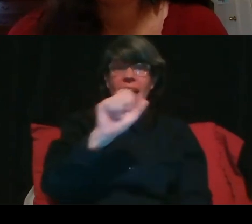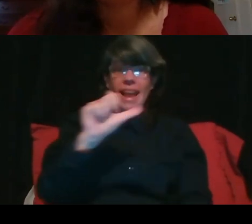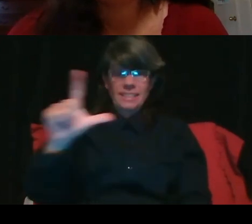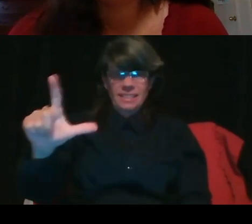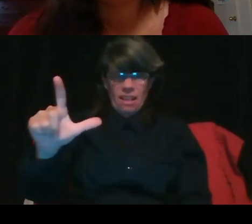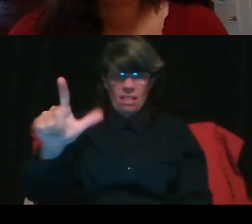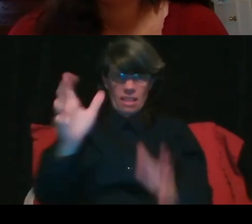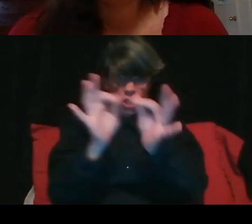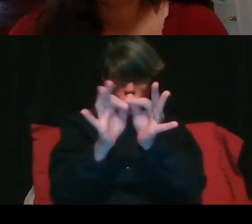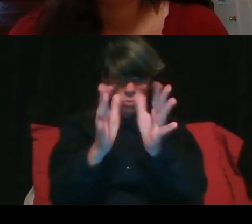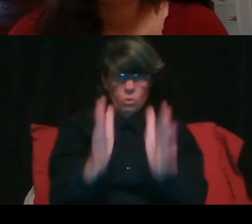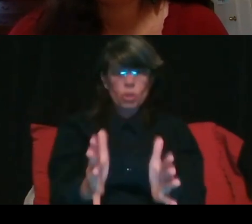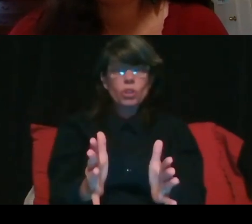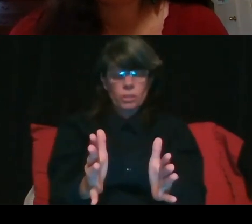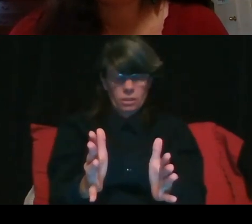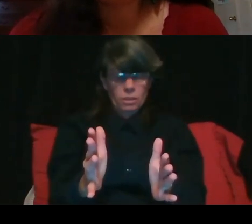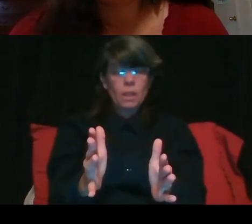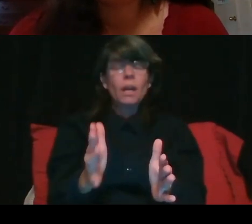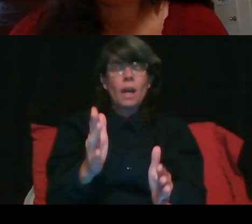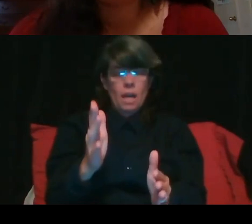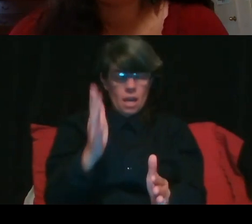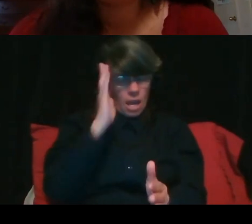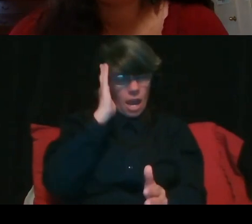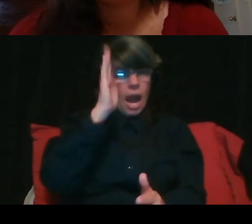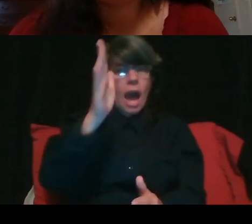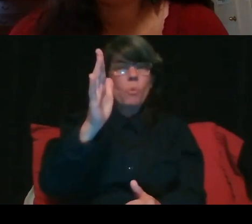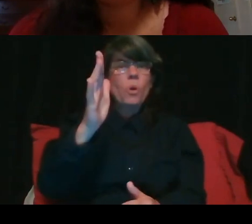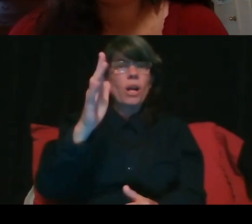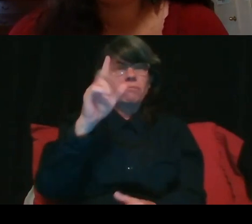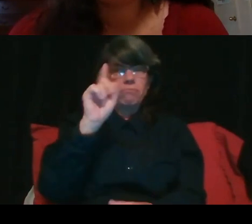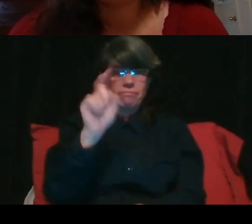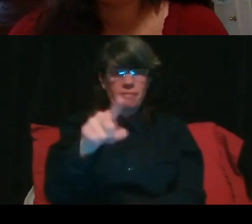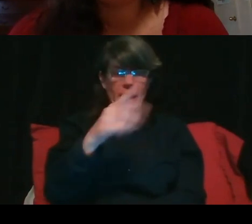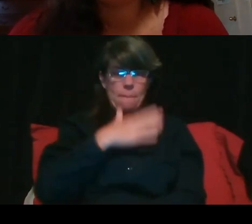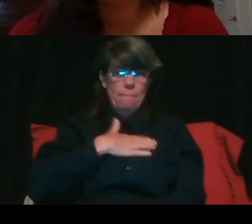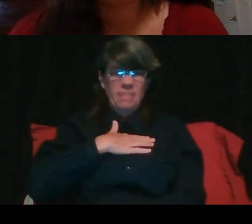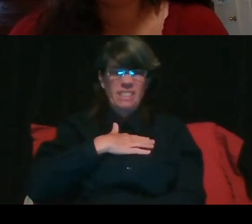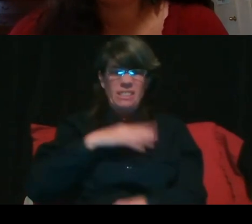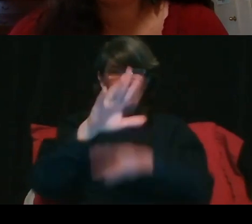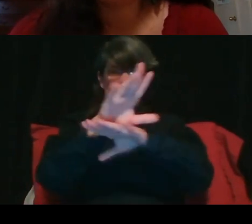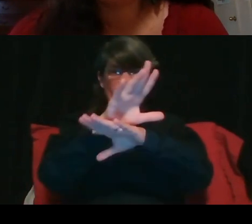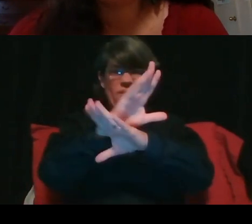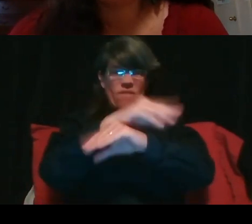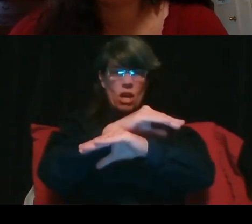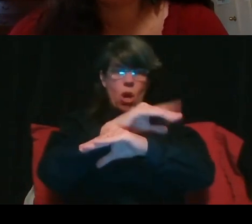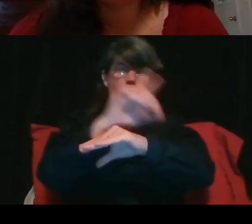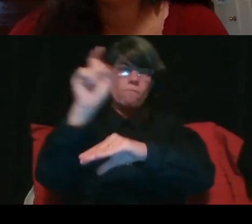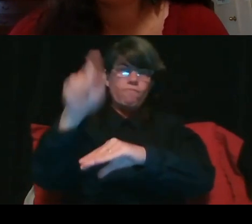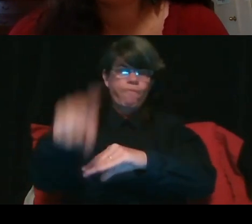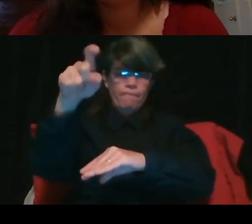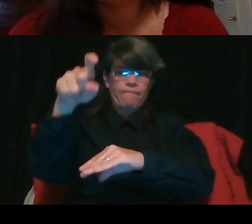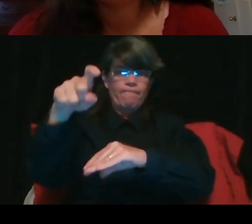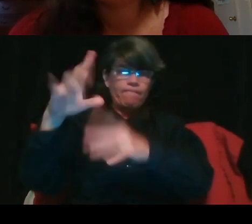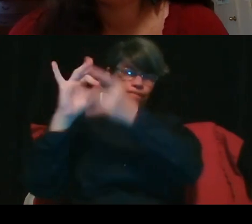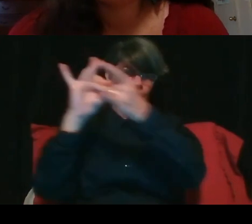I'm going to get you to pin your video on Cat, and